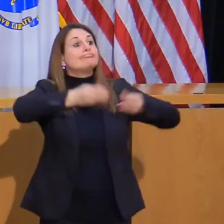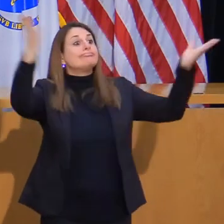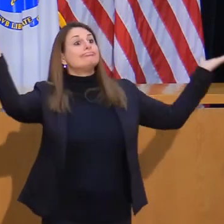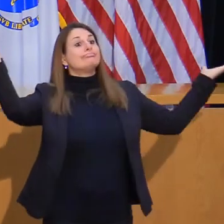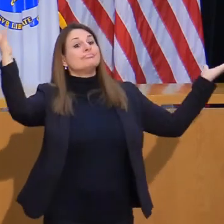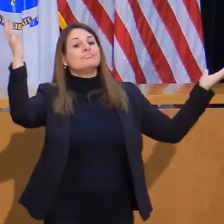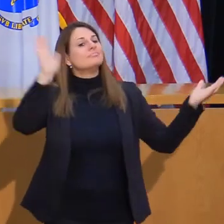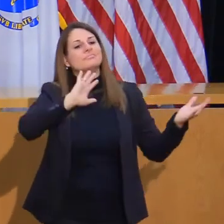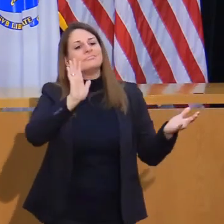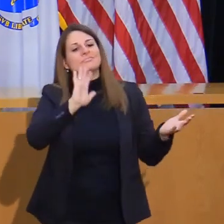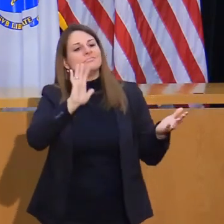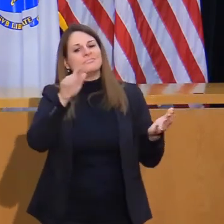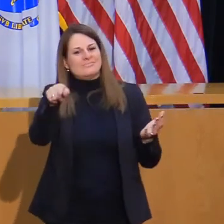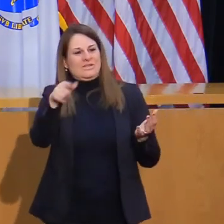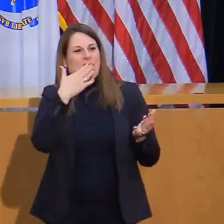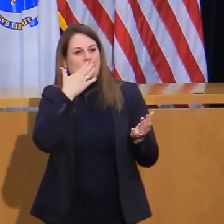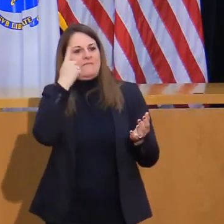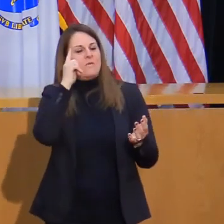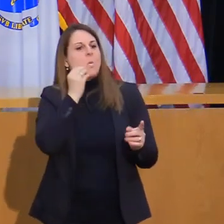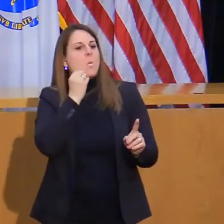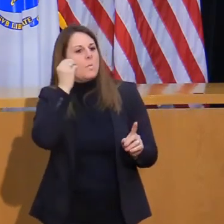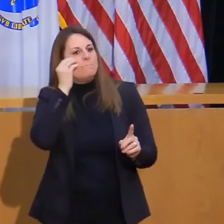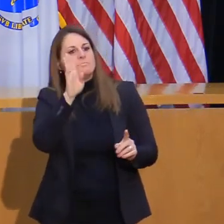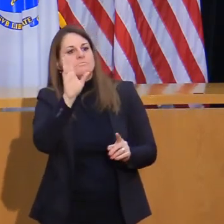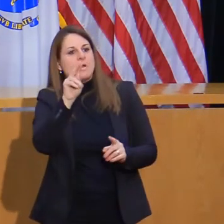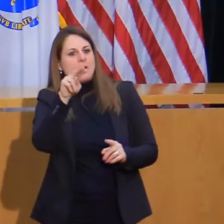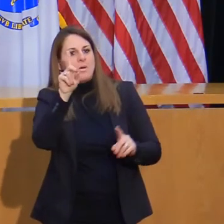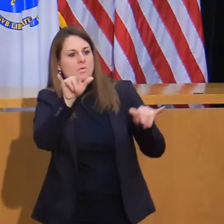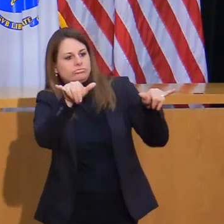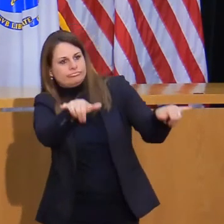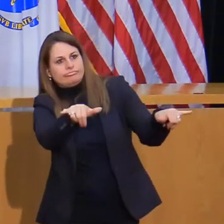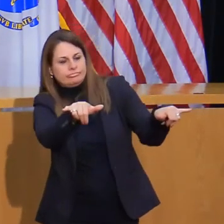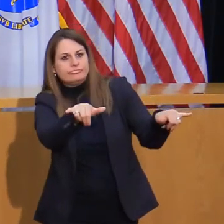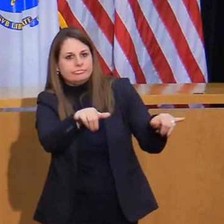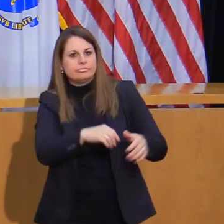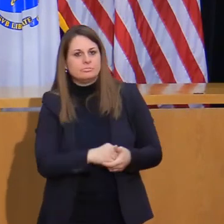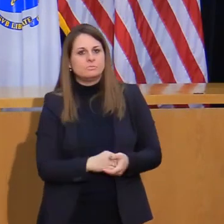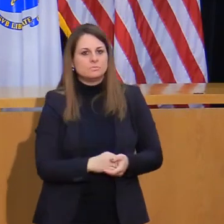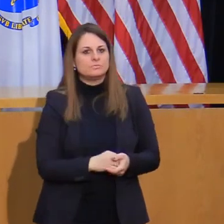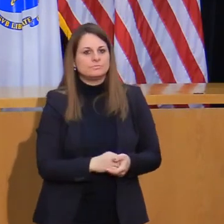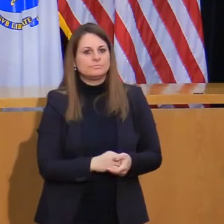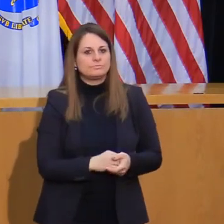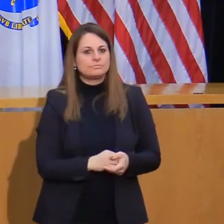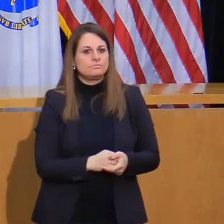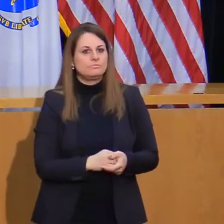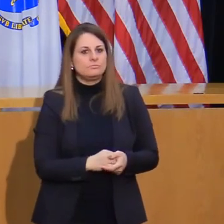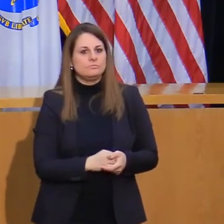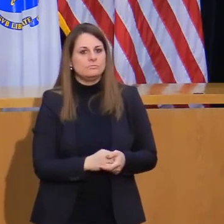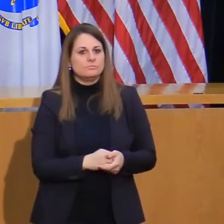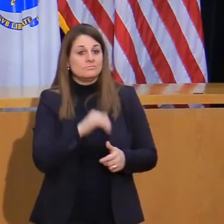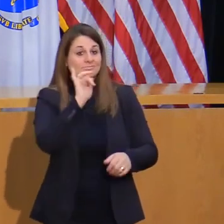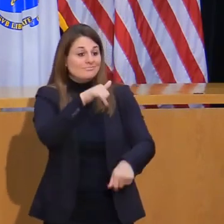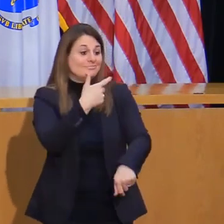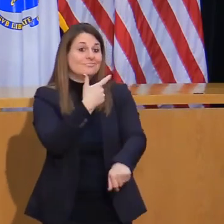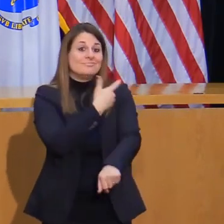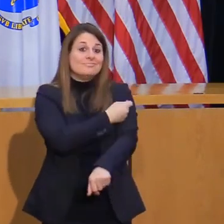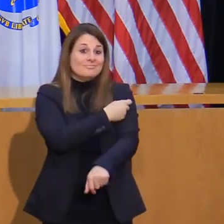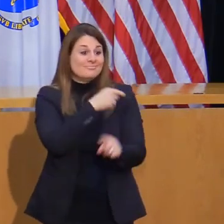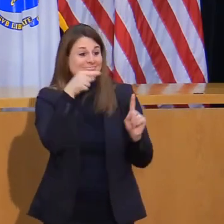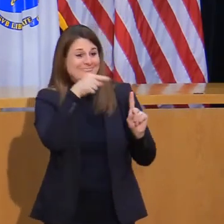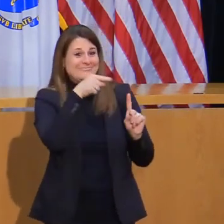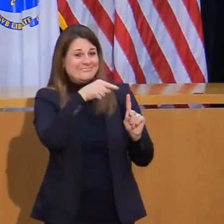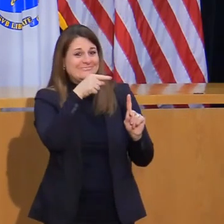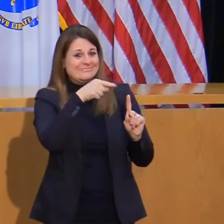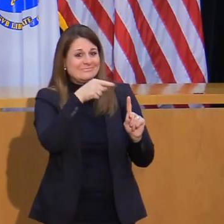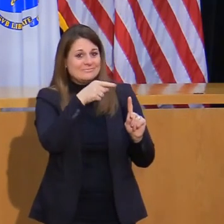we like shots in arms. So this is to really roll this out since we're getting this one-time bolus of